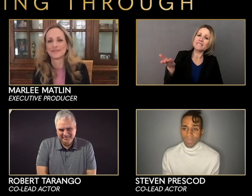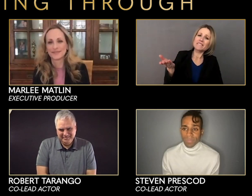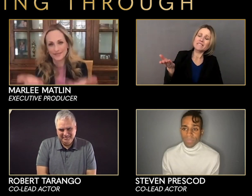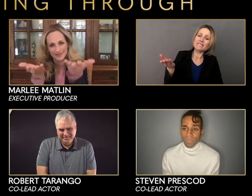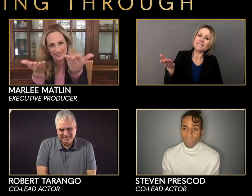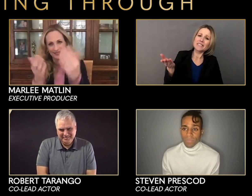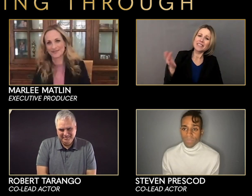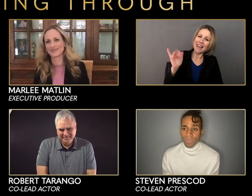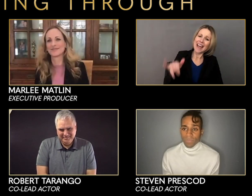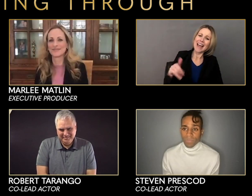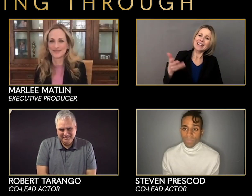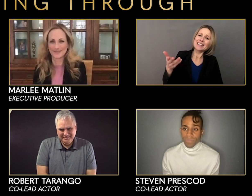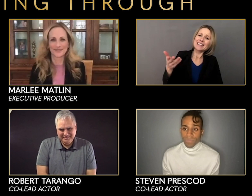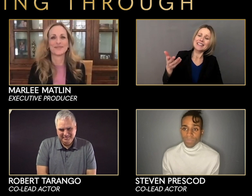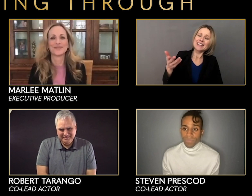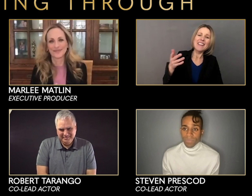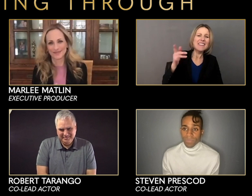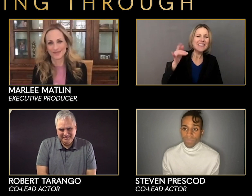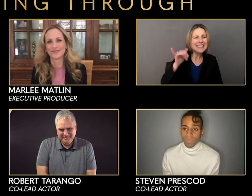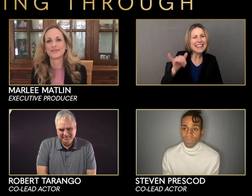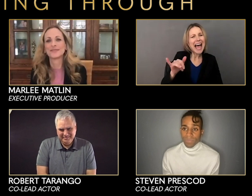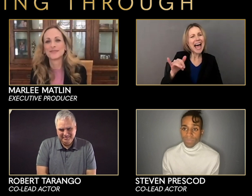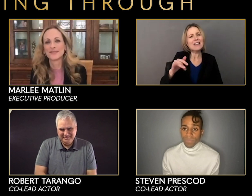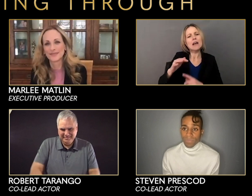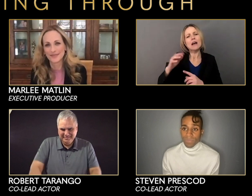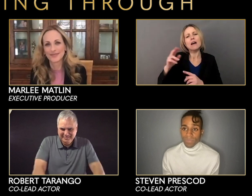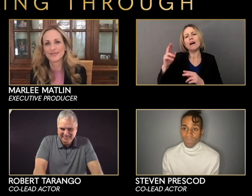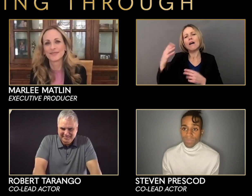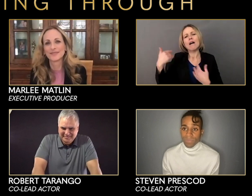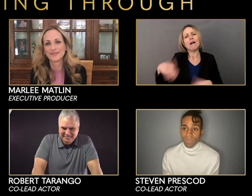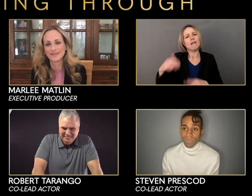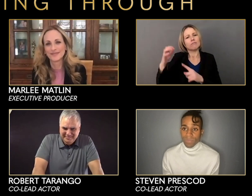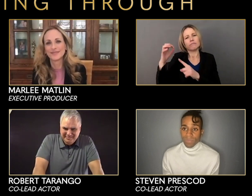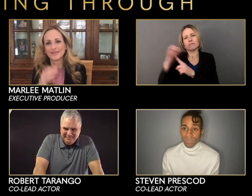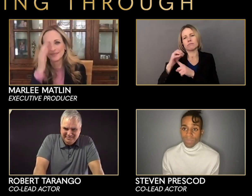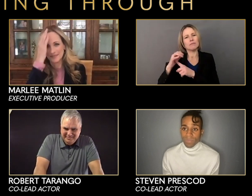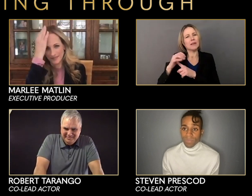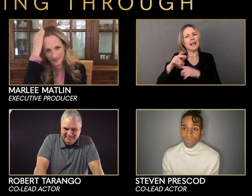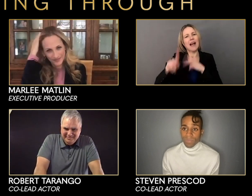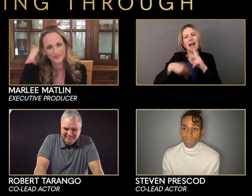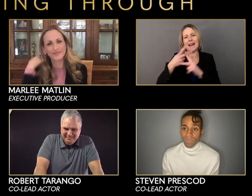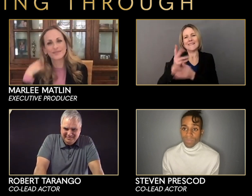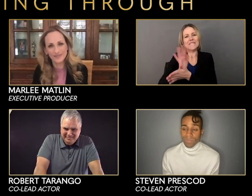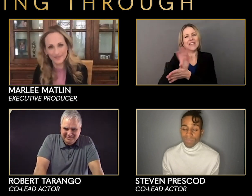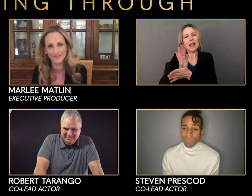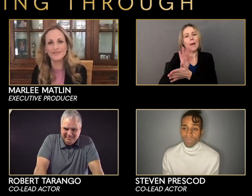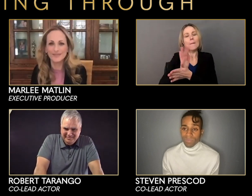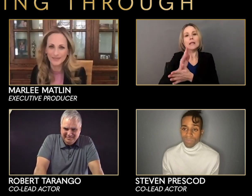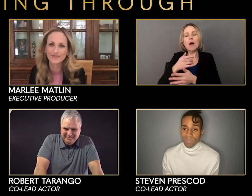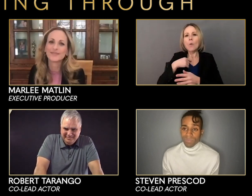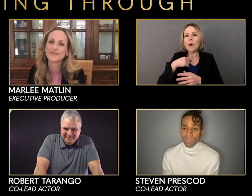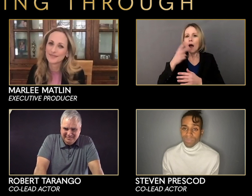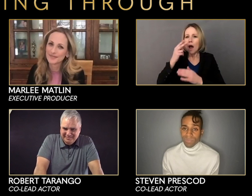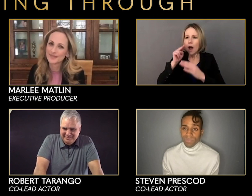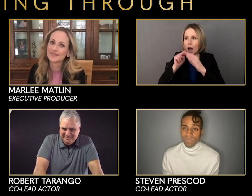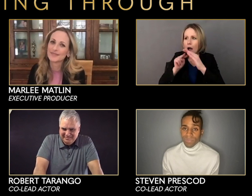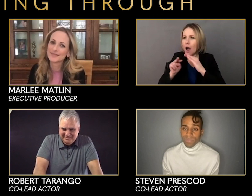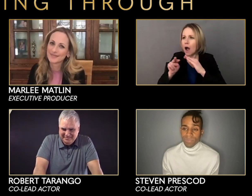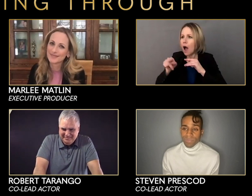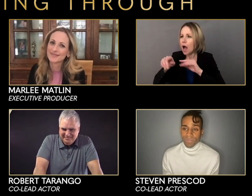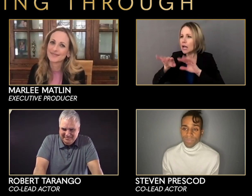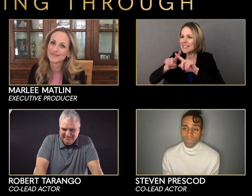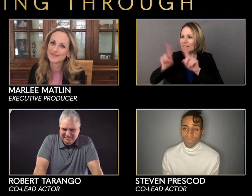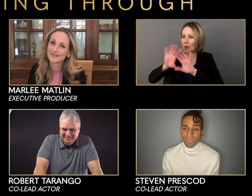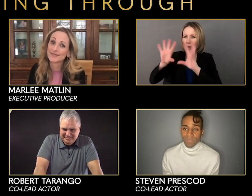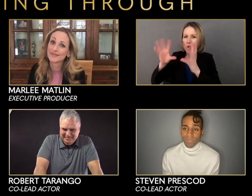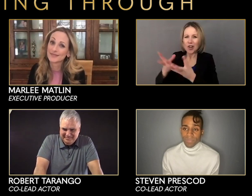world than the ones that give us a view into a world not our own. So I just want to say thank